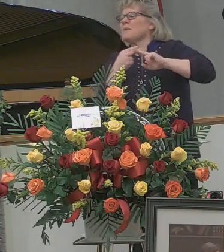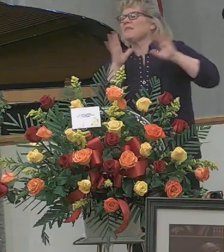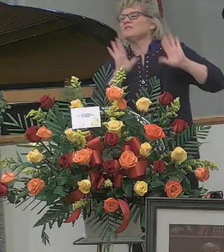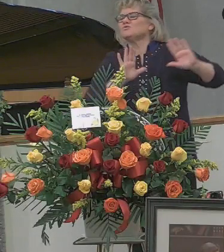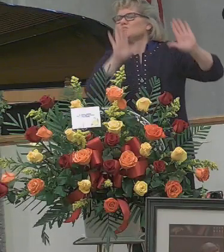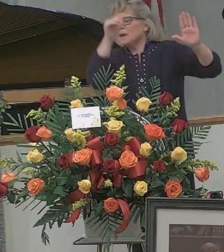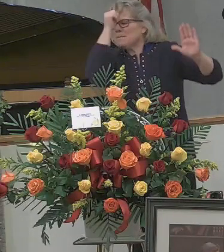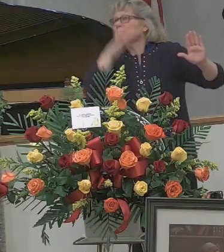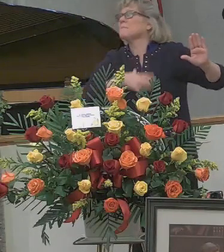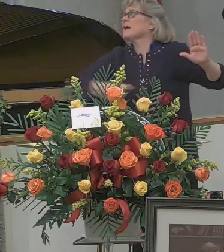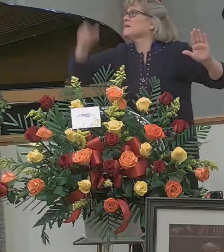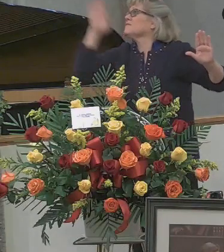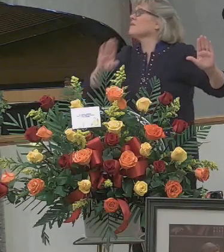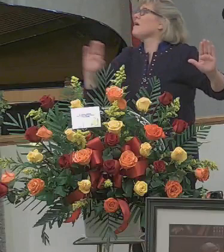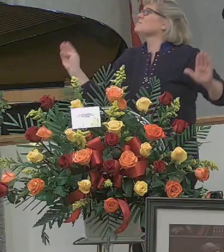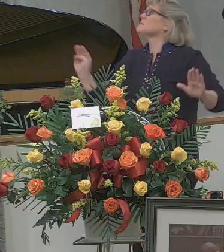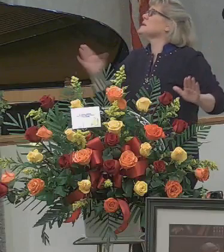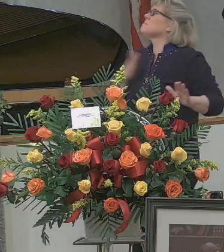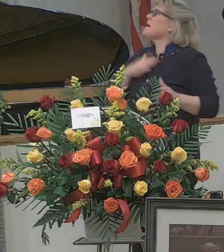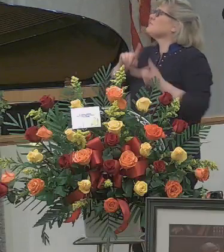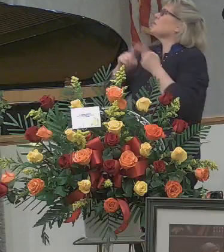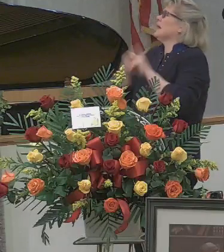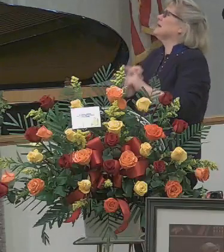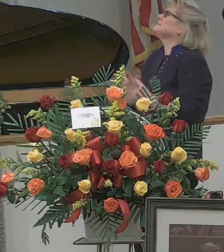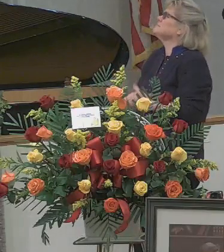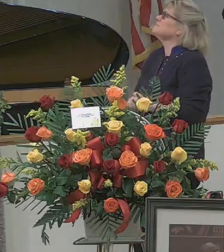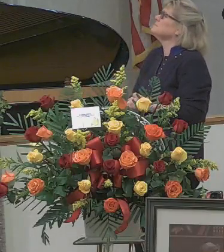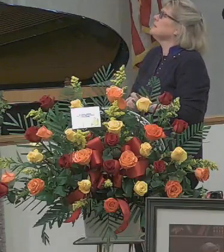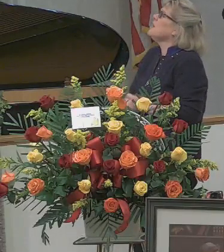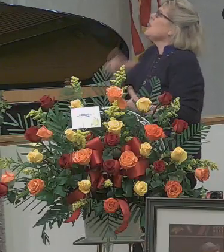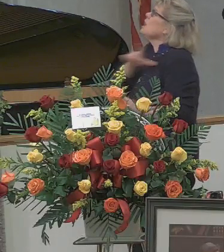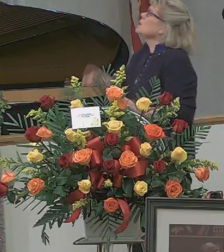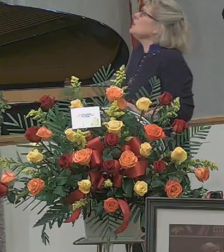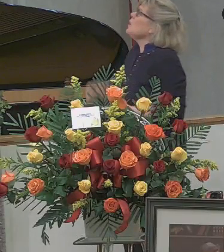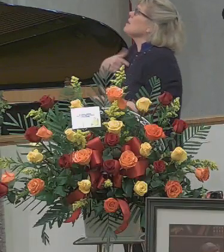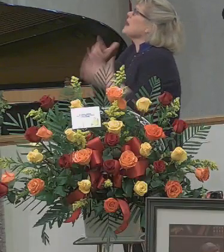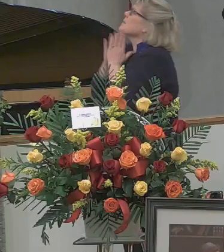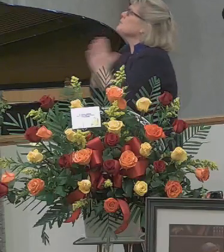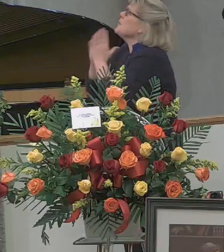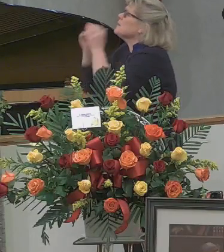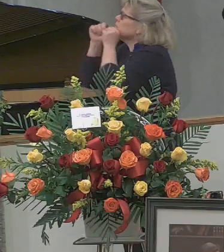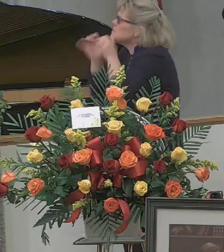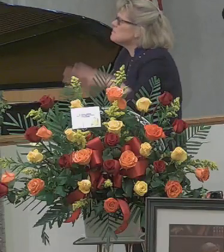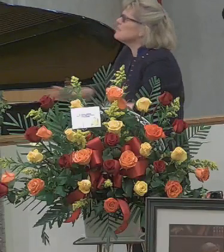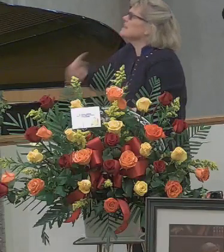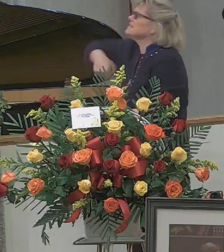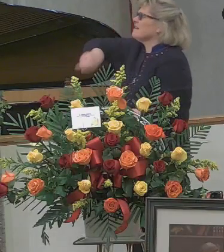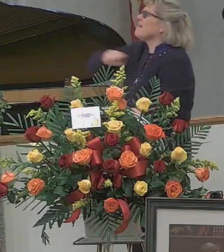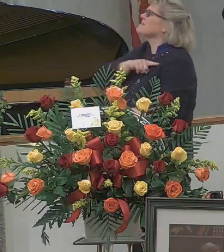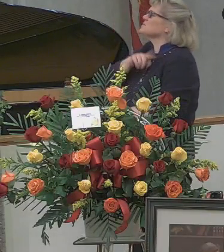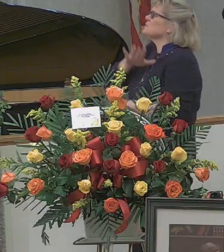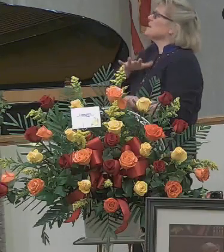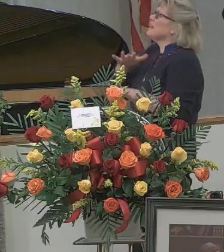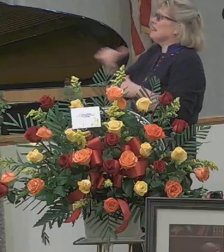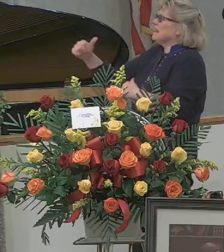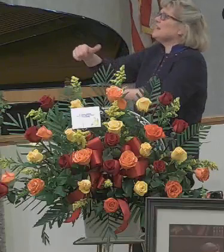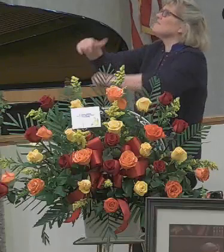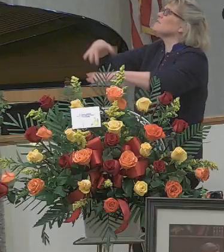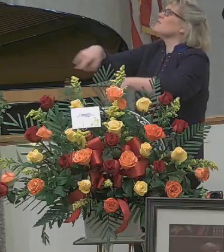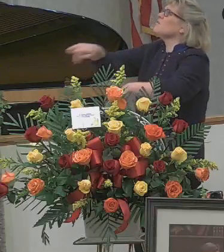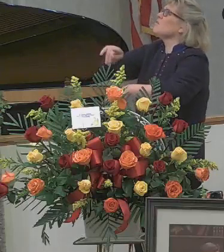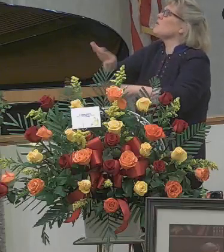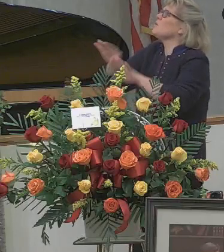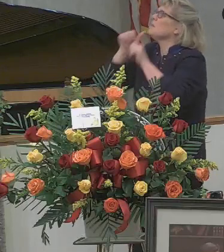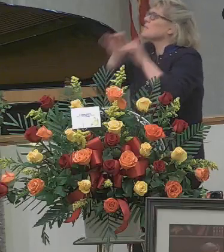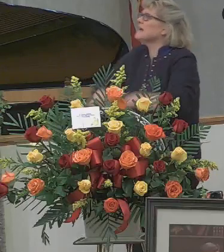God, my friend. I pray, Lord, that you would bless us as we leave this place today. Bless the family